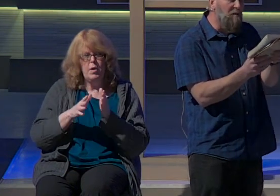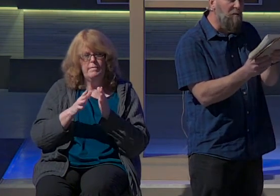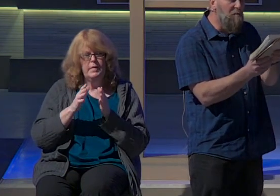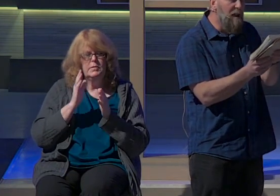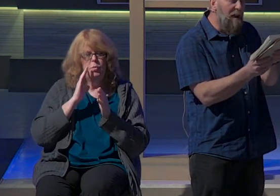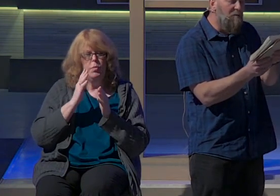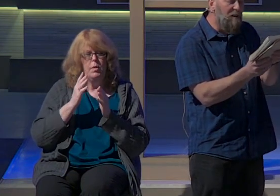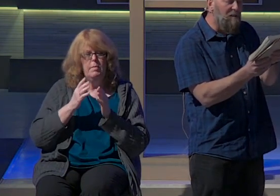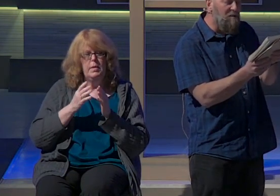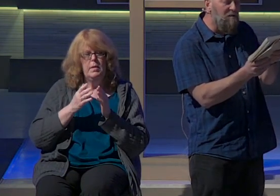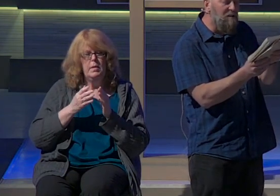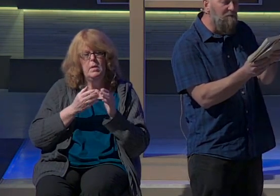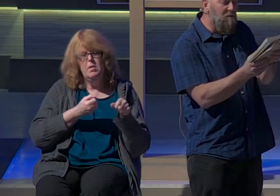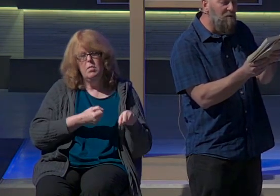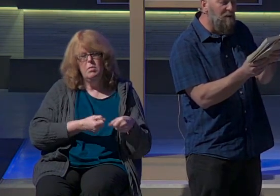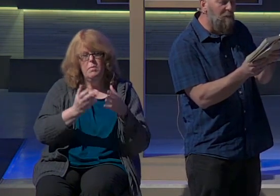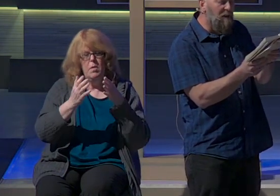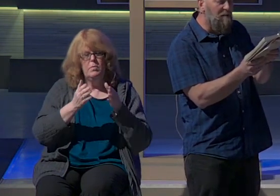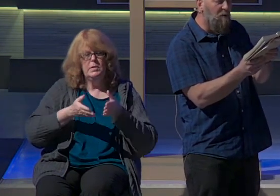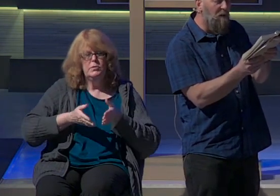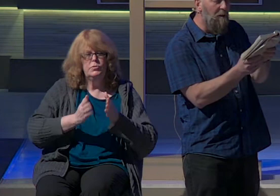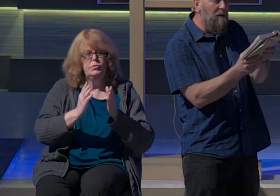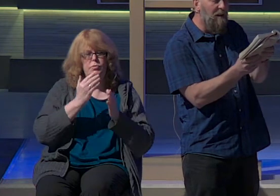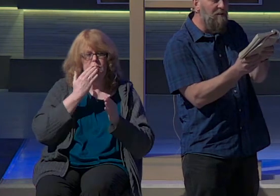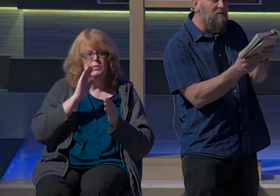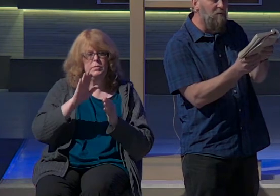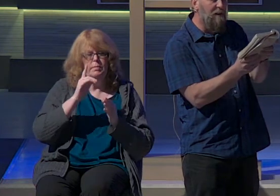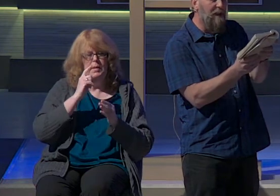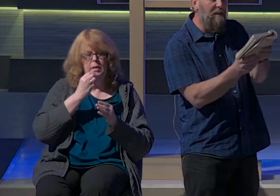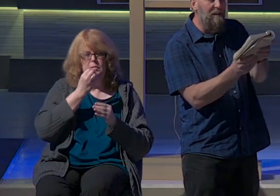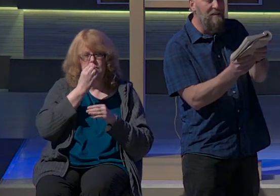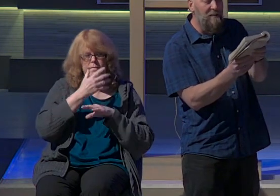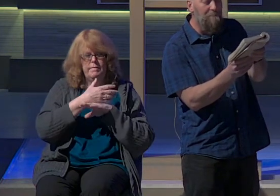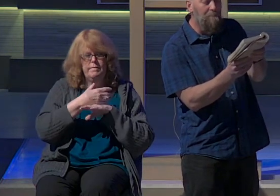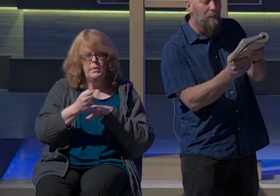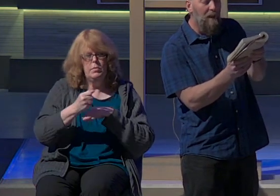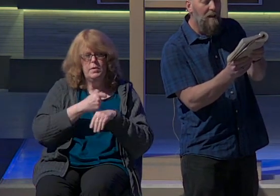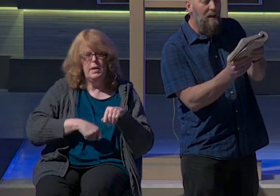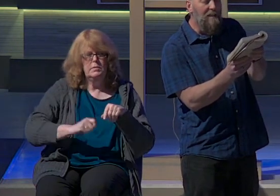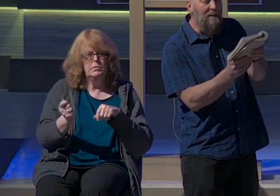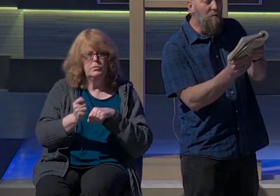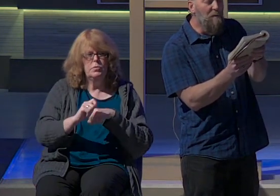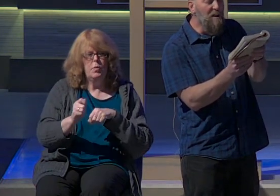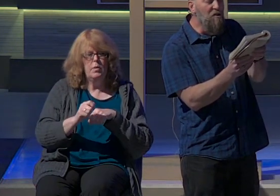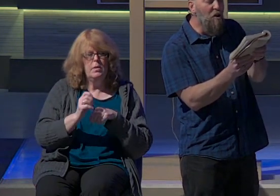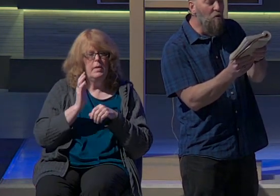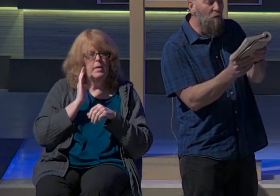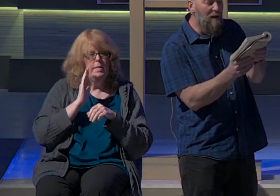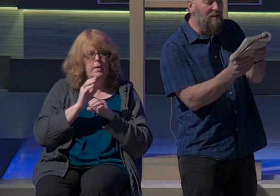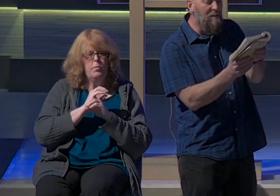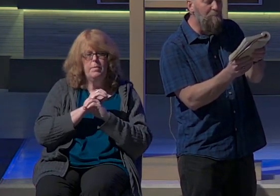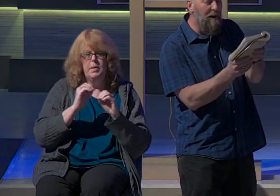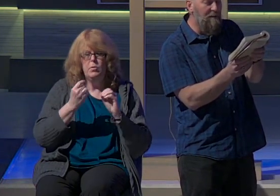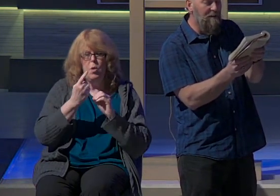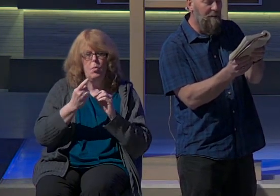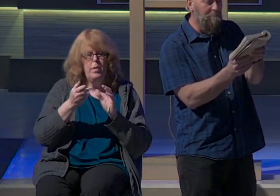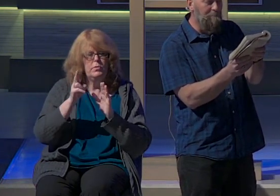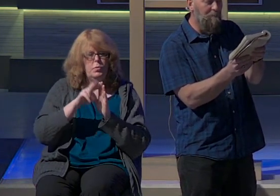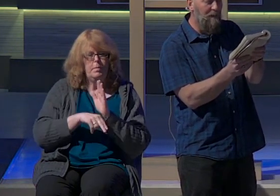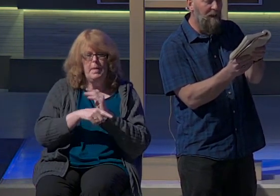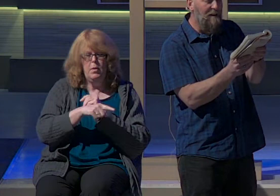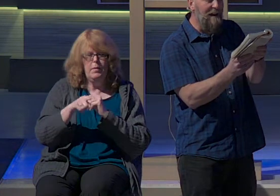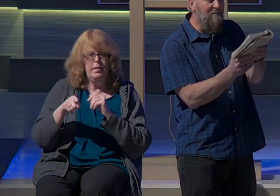will be thrown out into the streets of Jerusalem because of the famine and the sword. And listen, there will be no one to bury